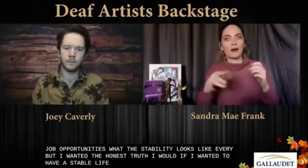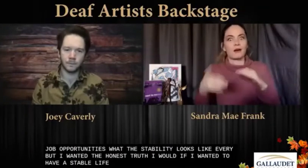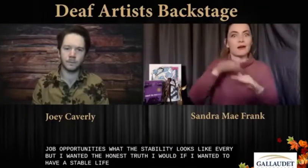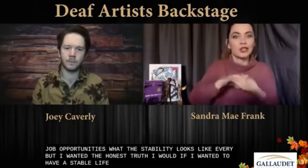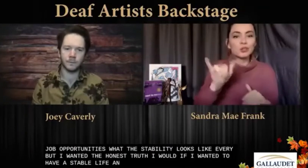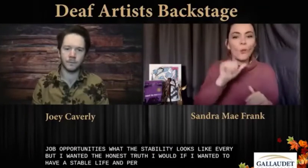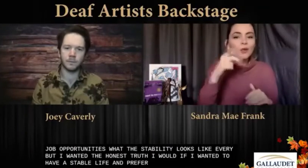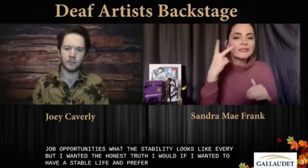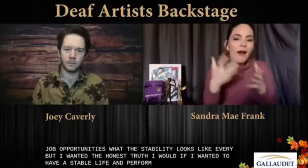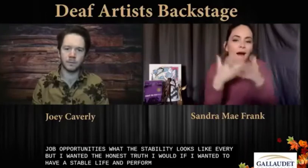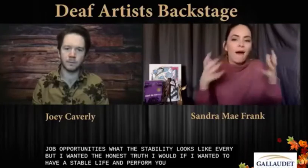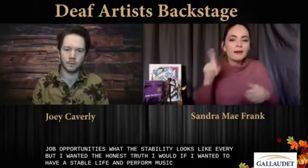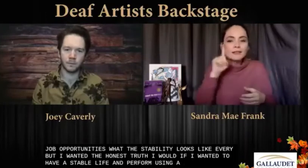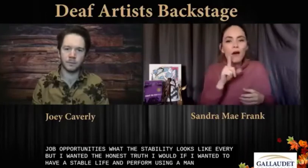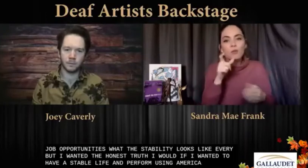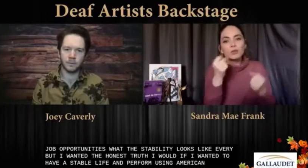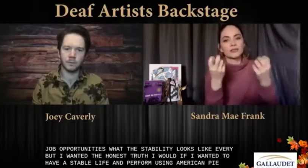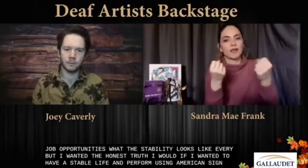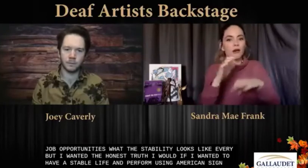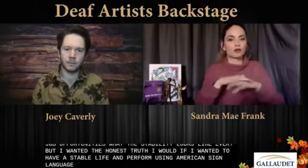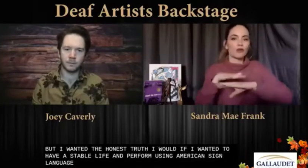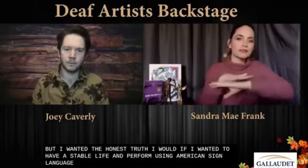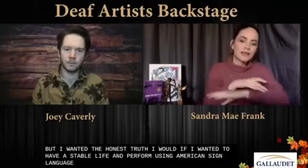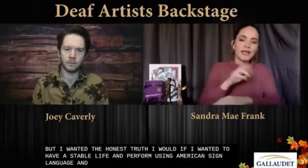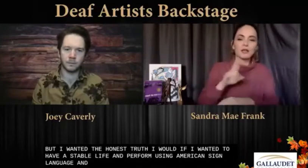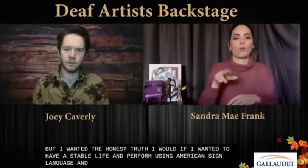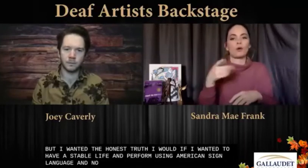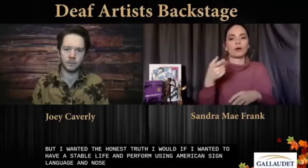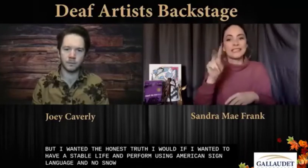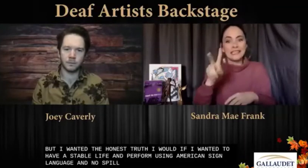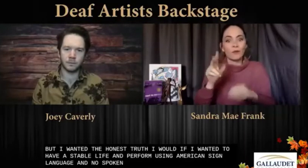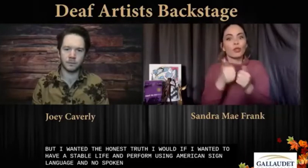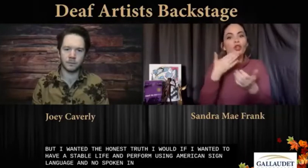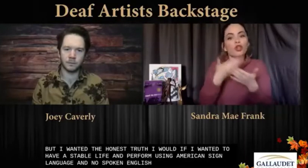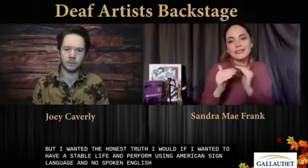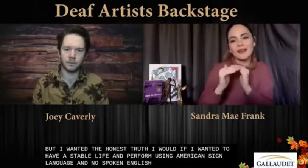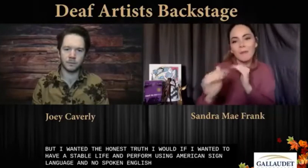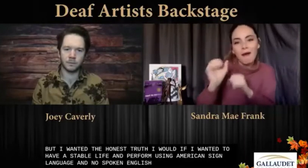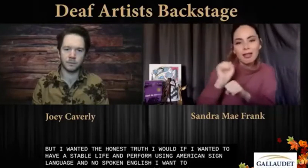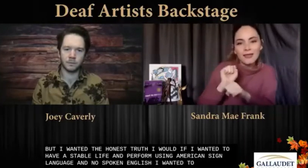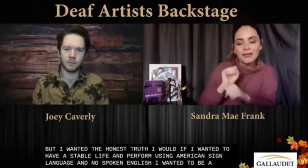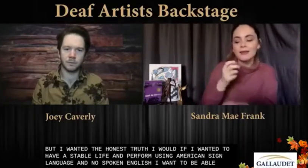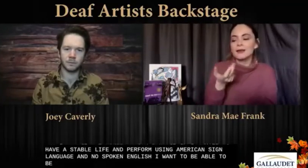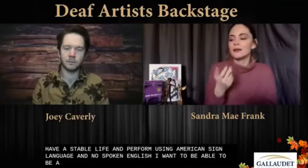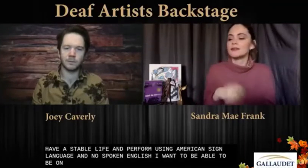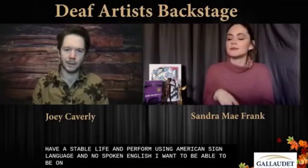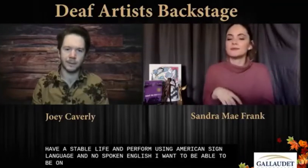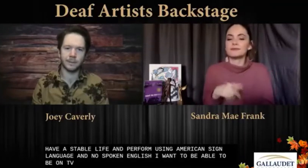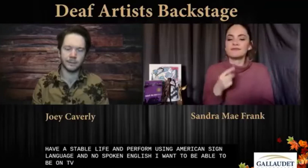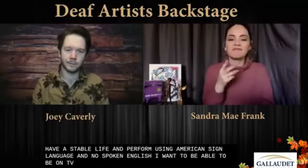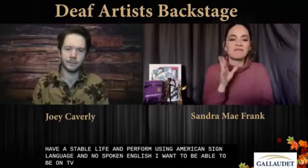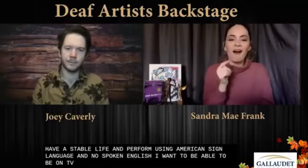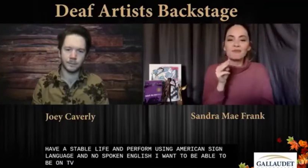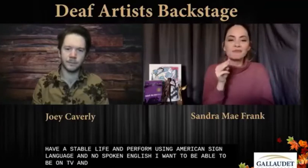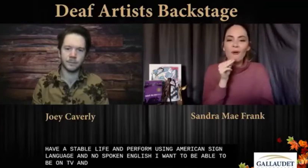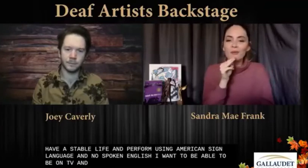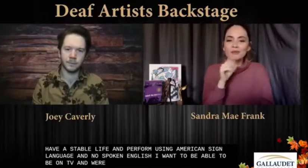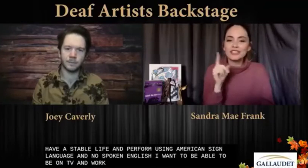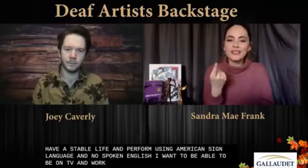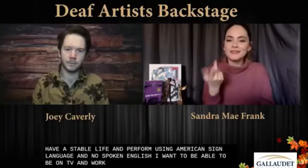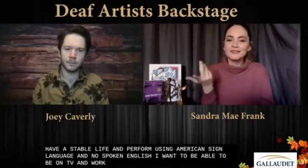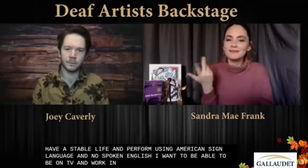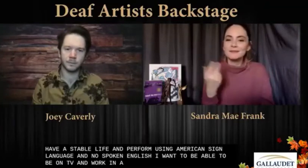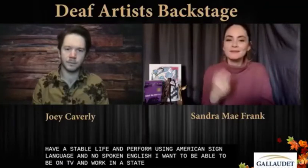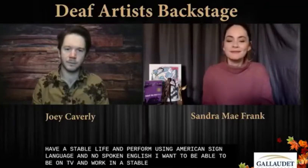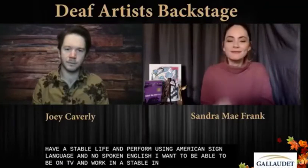and perform using American sign language and no spoken English I wanted to be able to be on TV and work